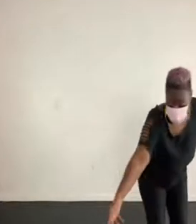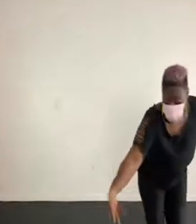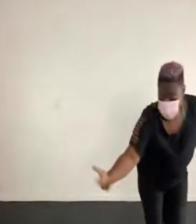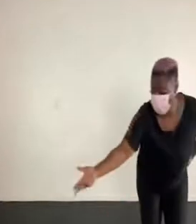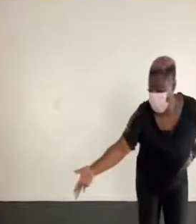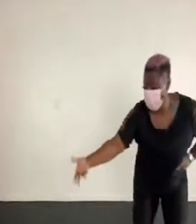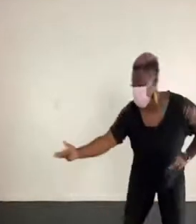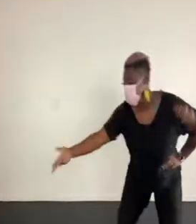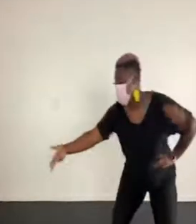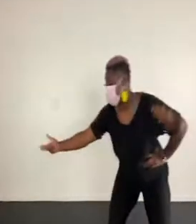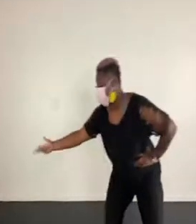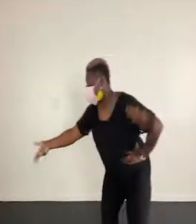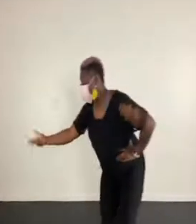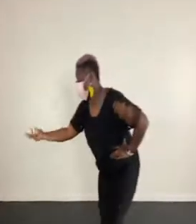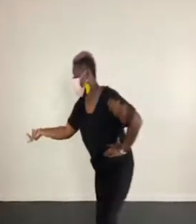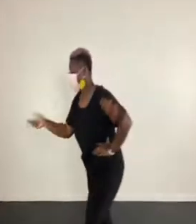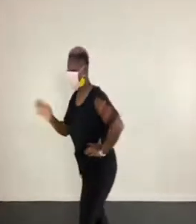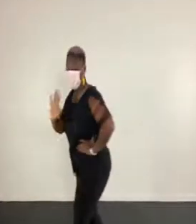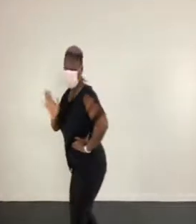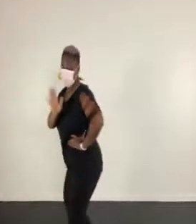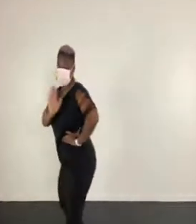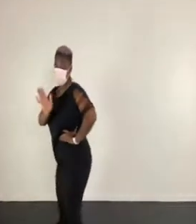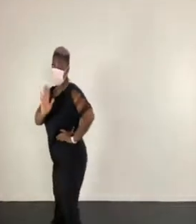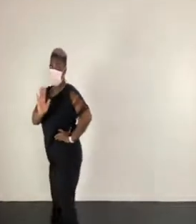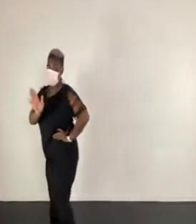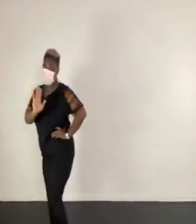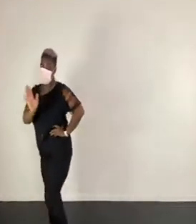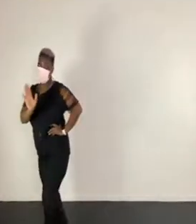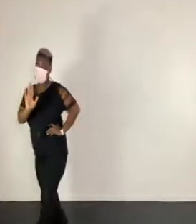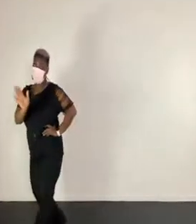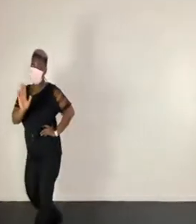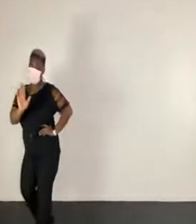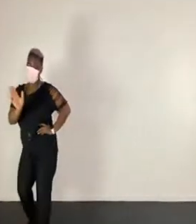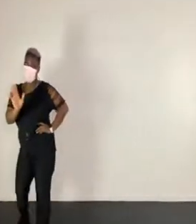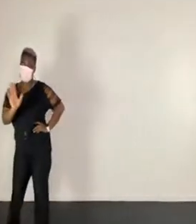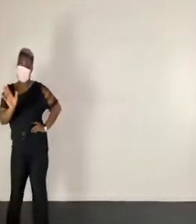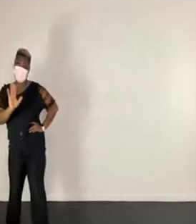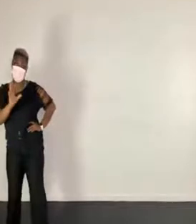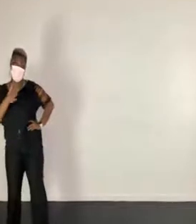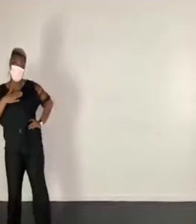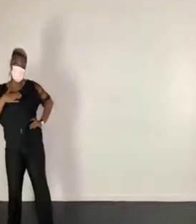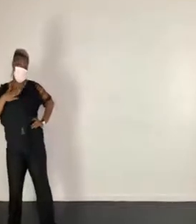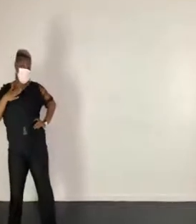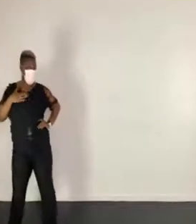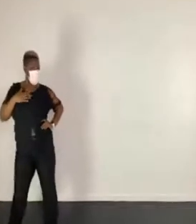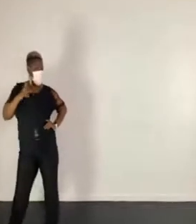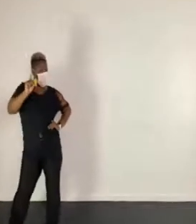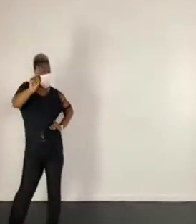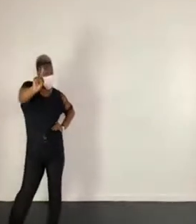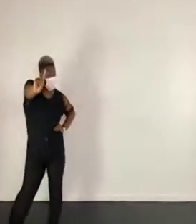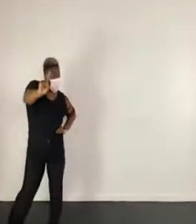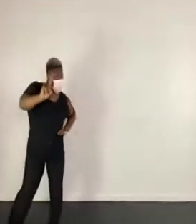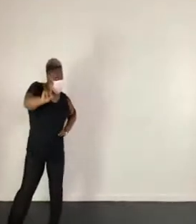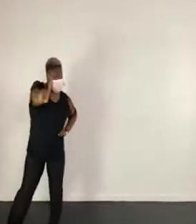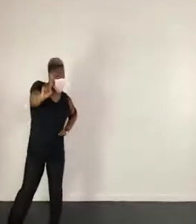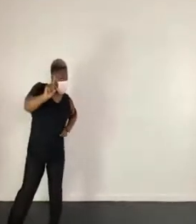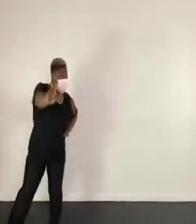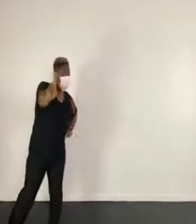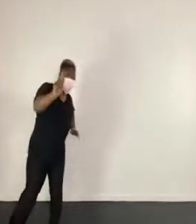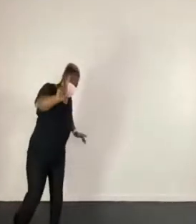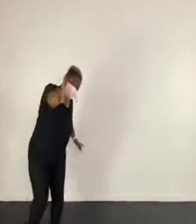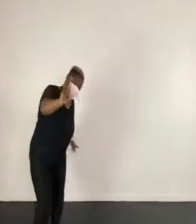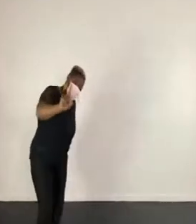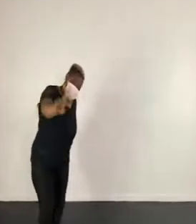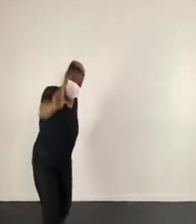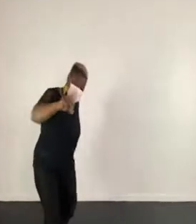he gets online spreading rumors and then dares to say I lack a sense of humor.